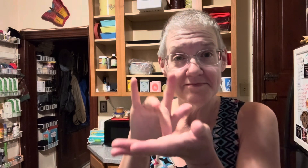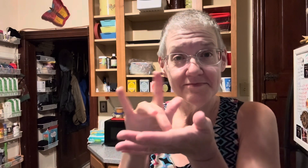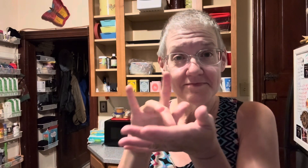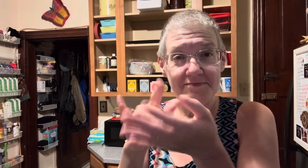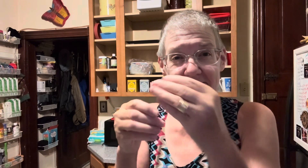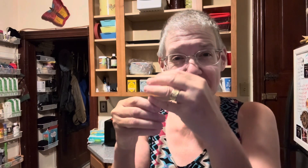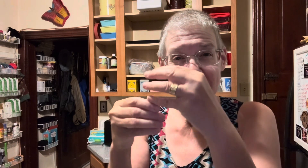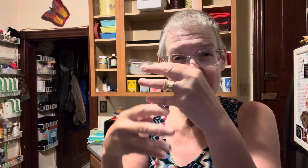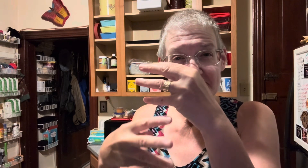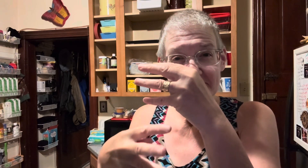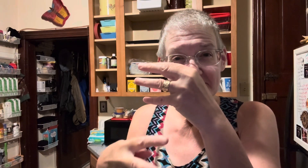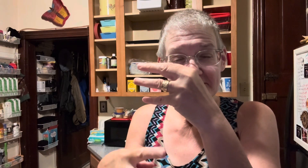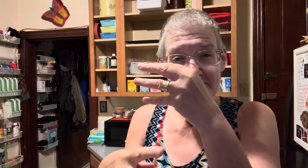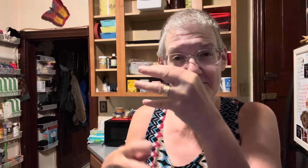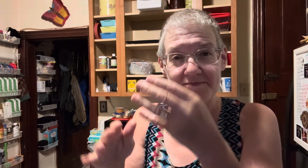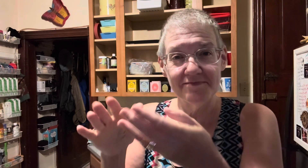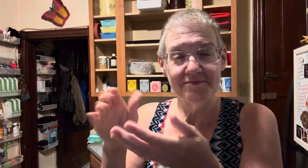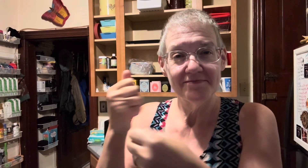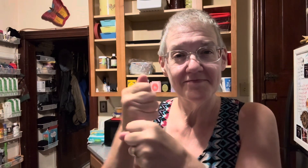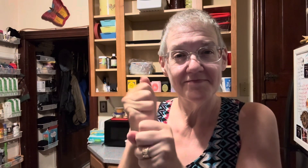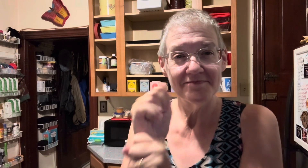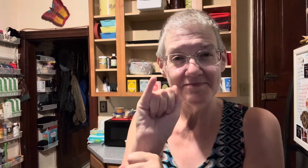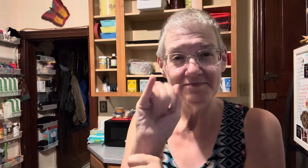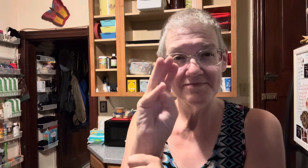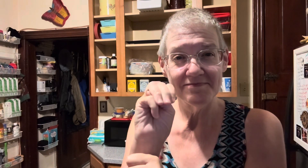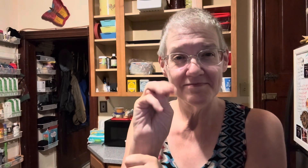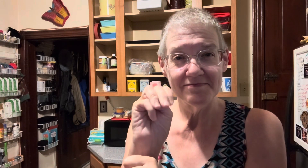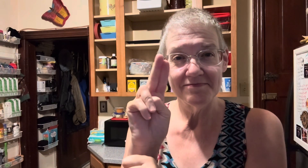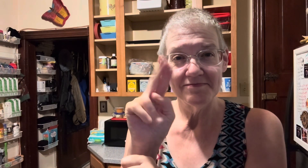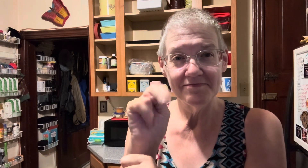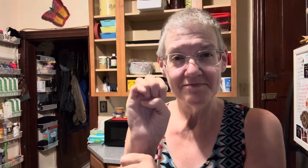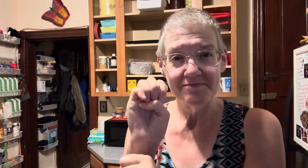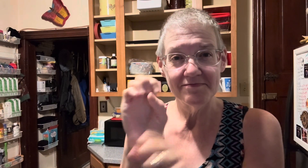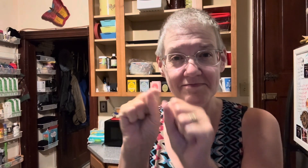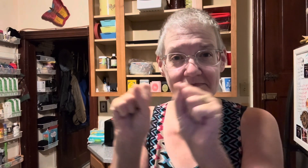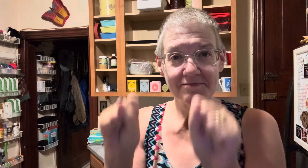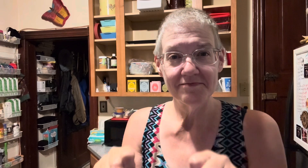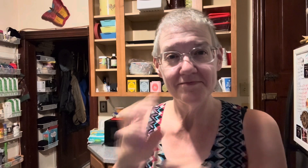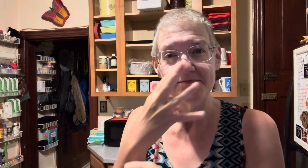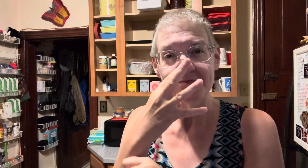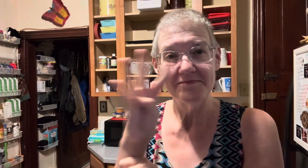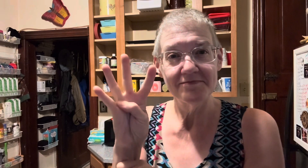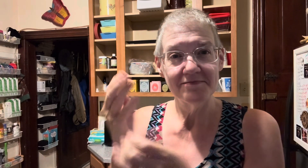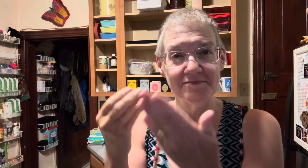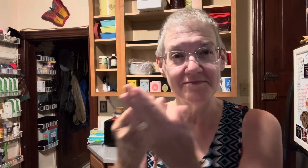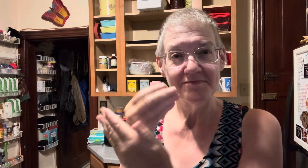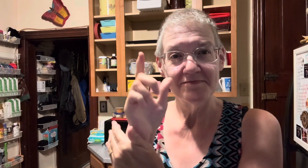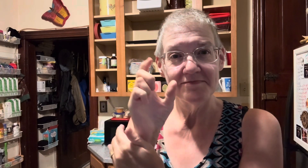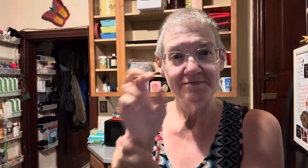Dale is taking a lot of medication that helps his immune system ignore his new